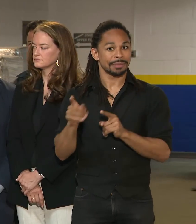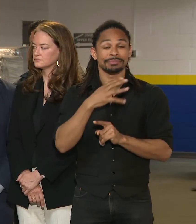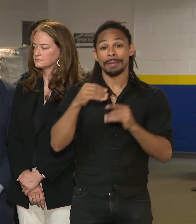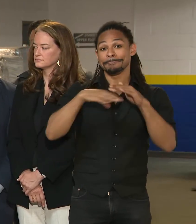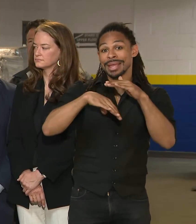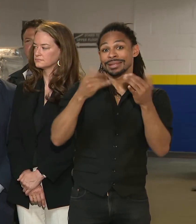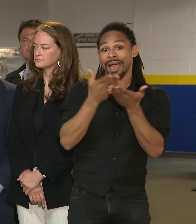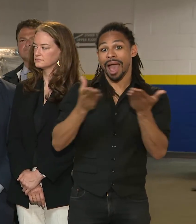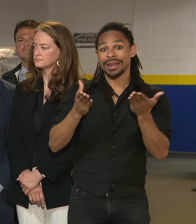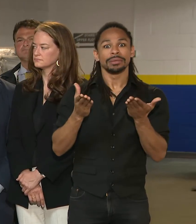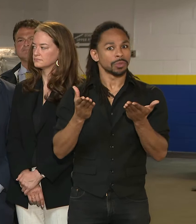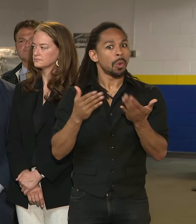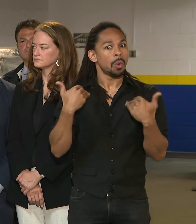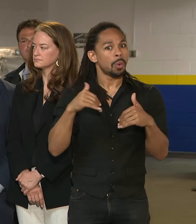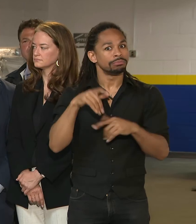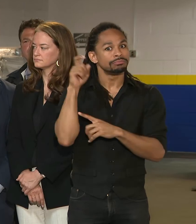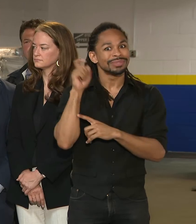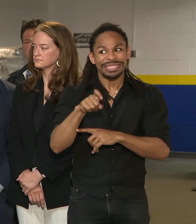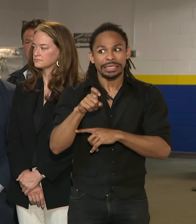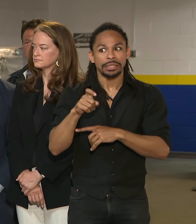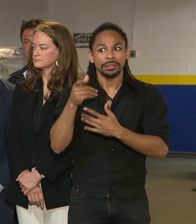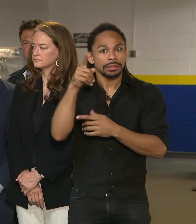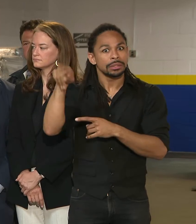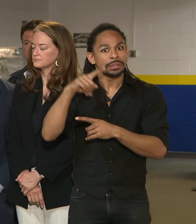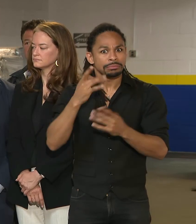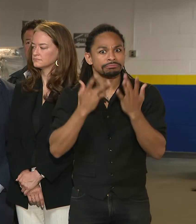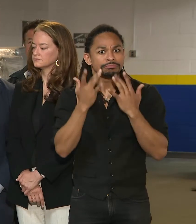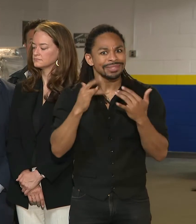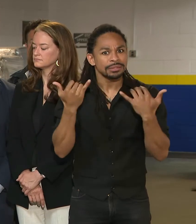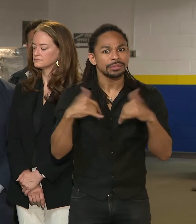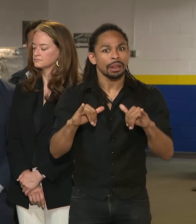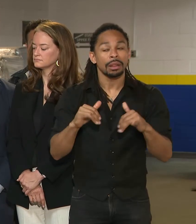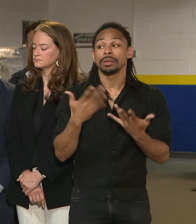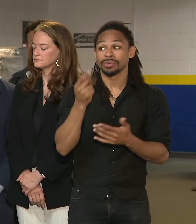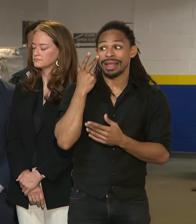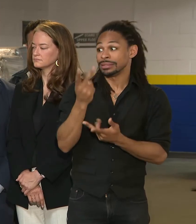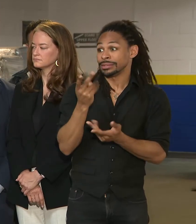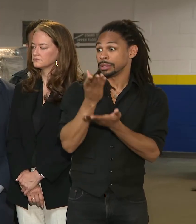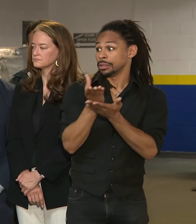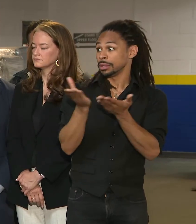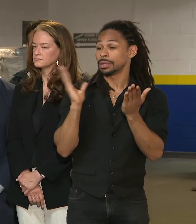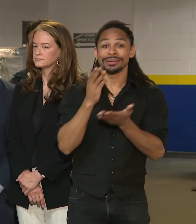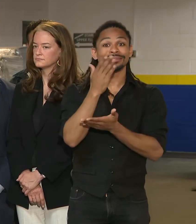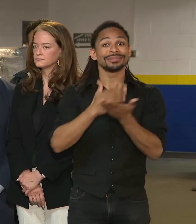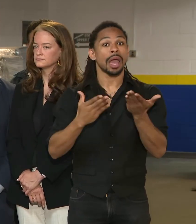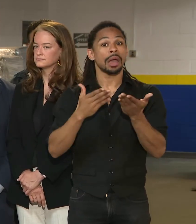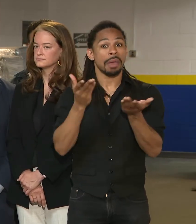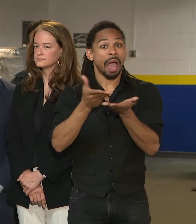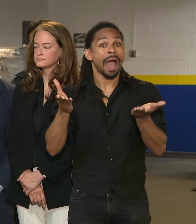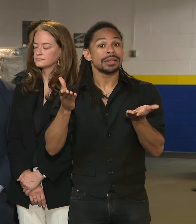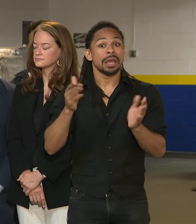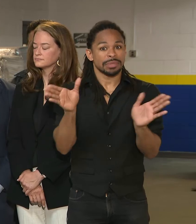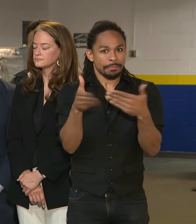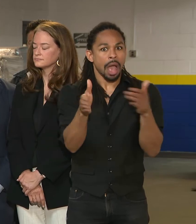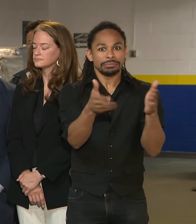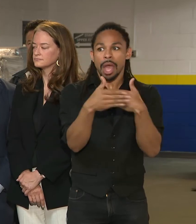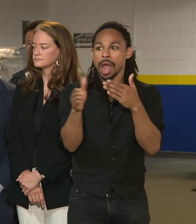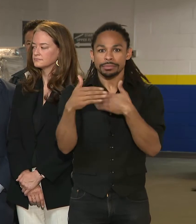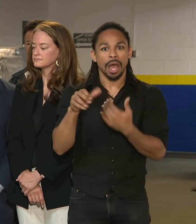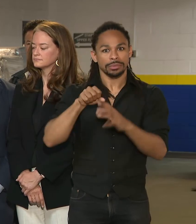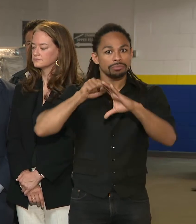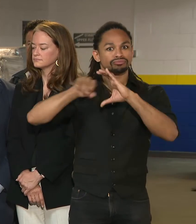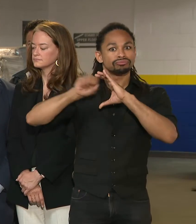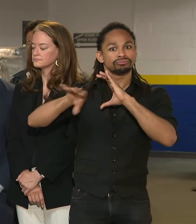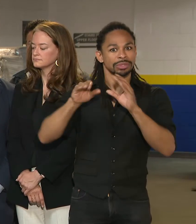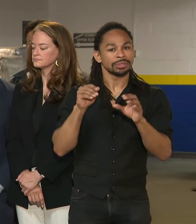needed. You can see some of the items that we're providing that are being loaded in these trucks. The donations are